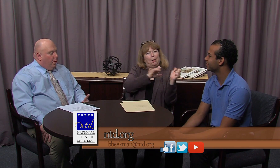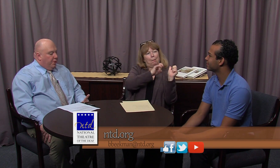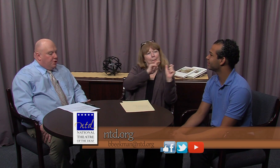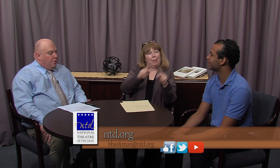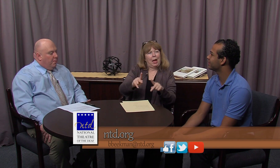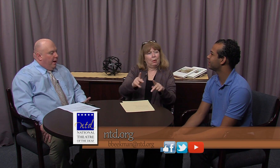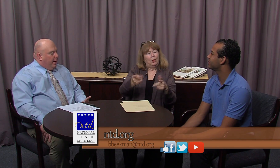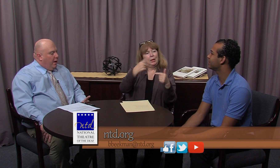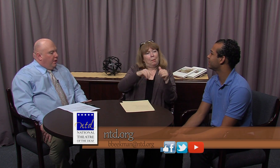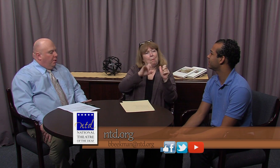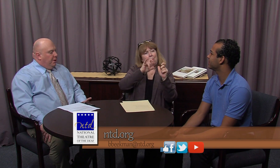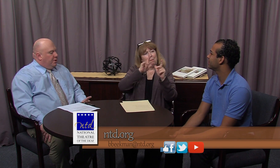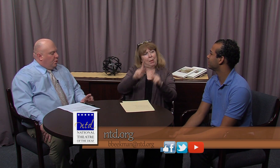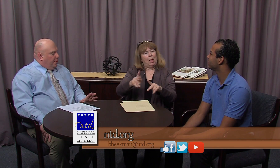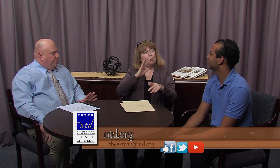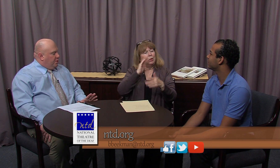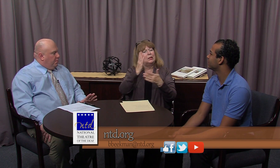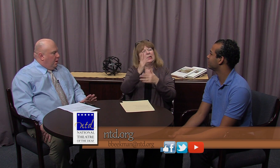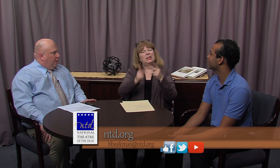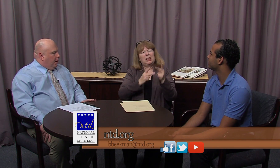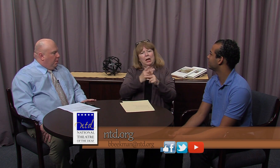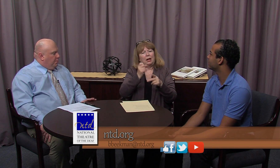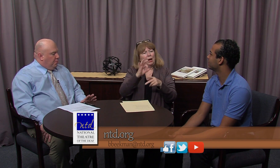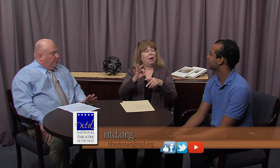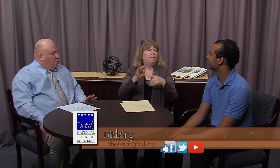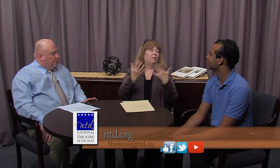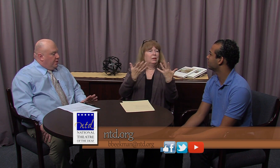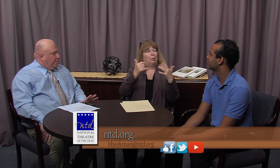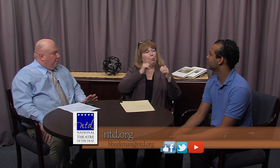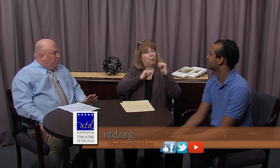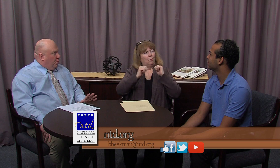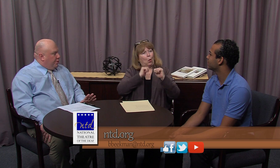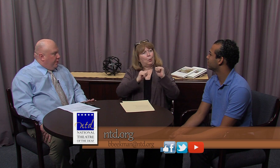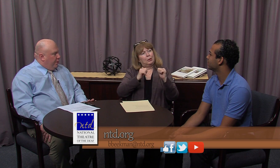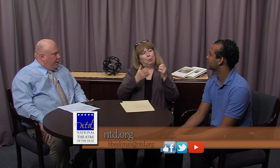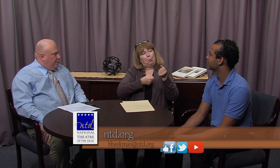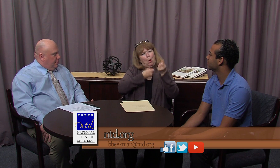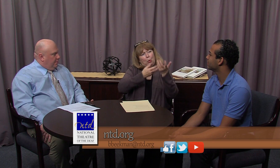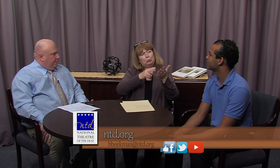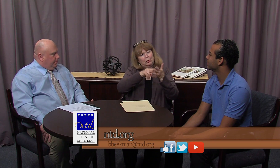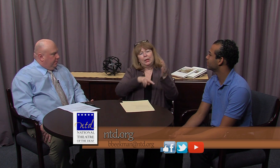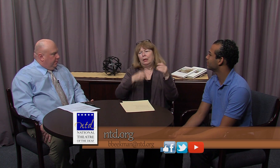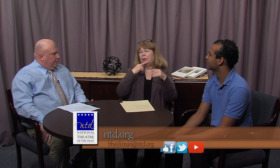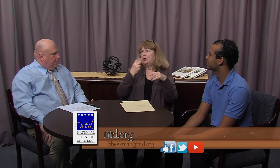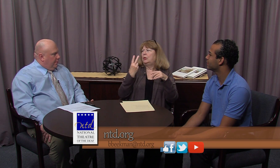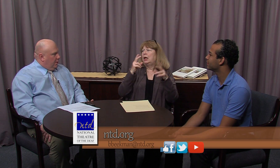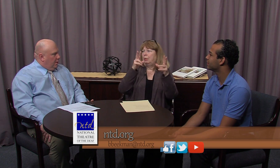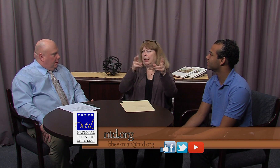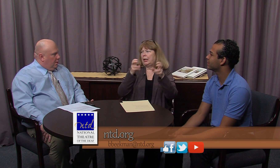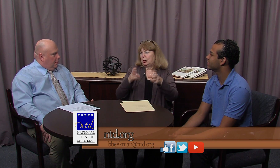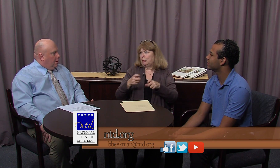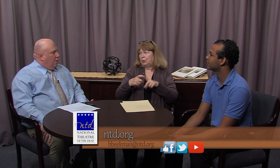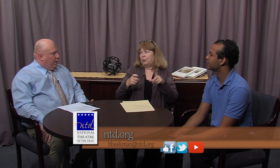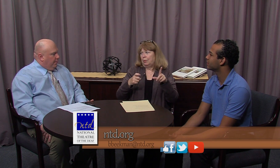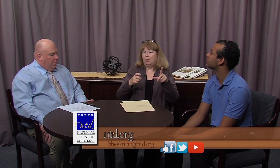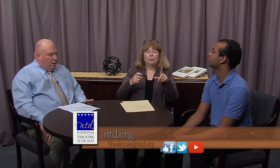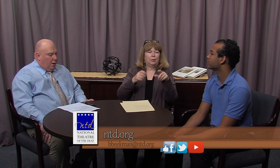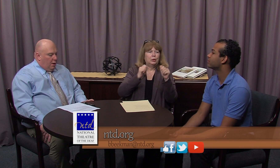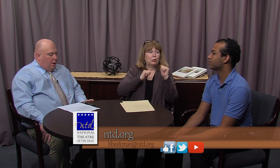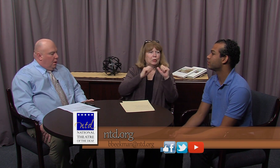we do come back, there'll be sort of some, like a performances, a poetry reading. We're going to do a couple excerpts Okay. from the shows that we're